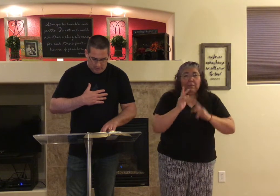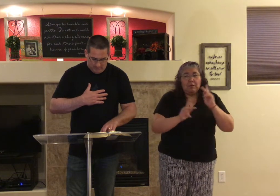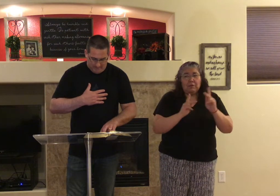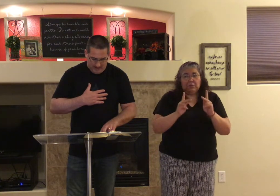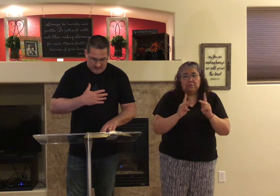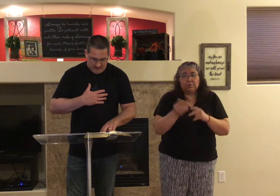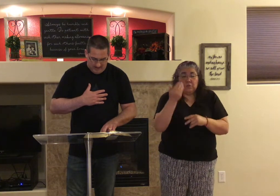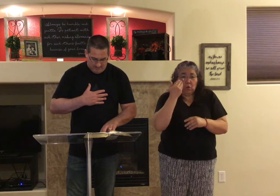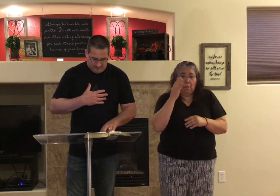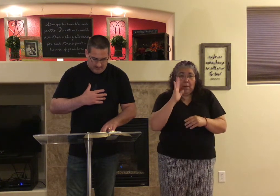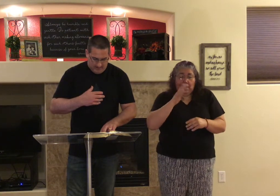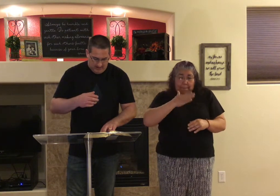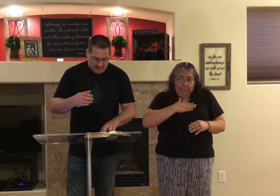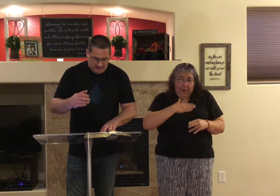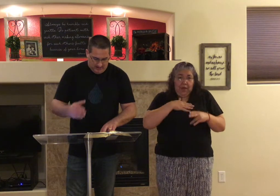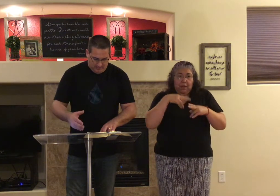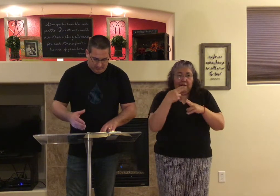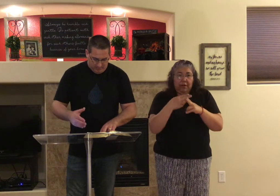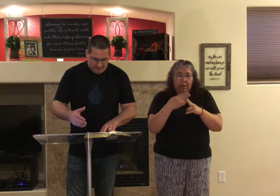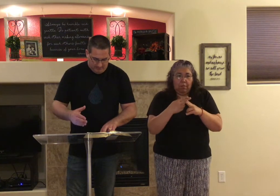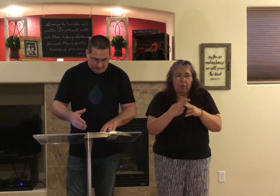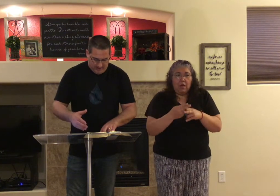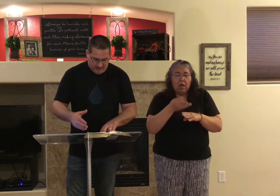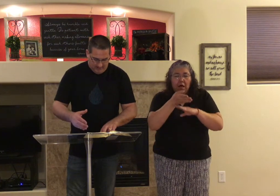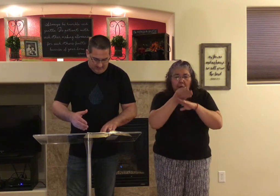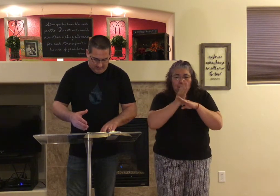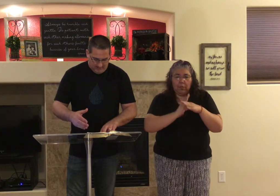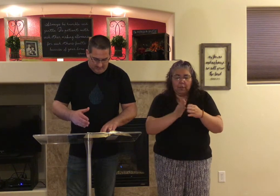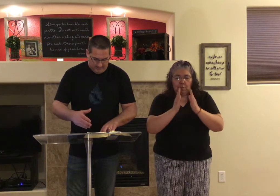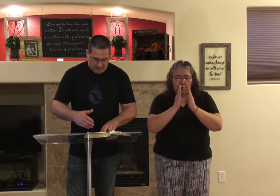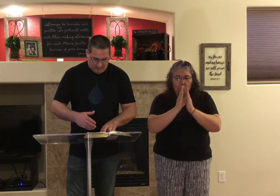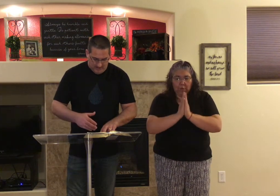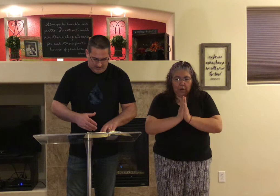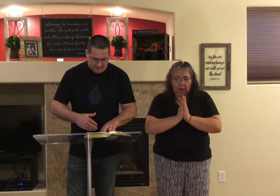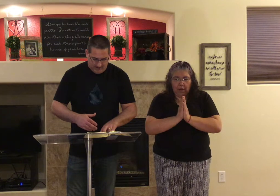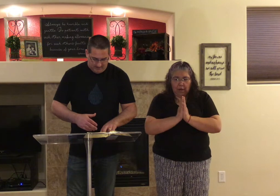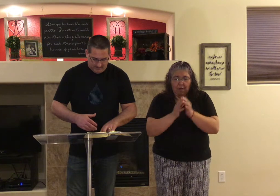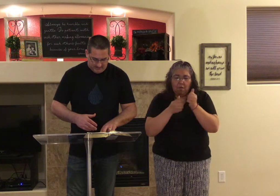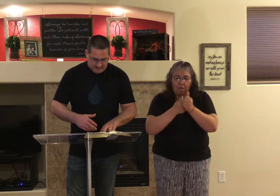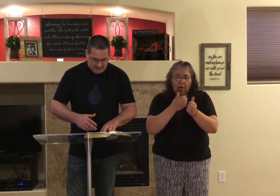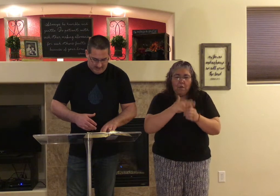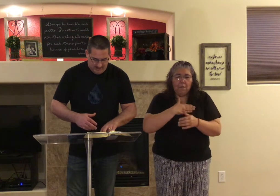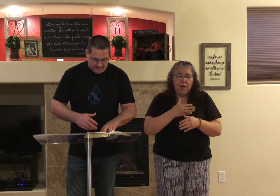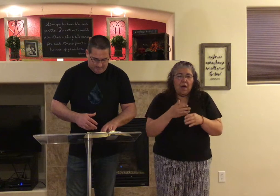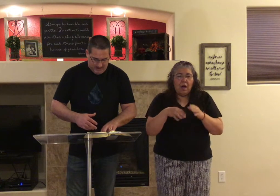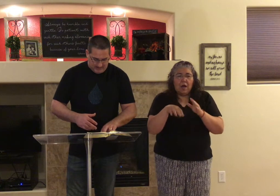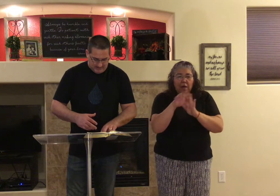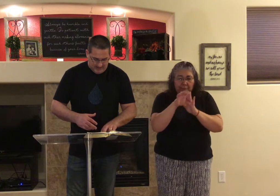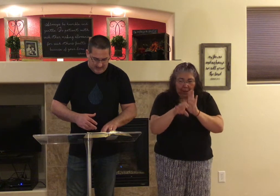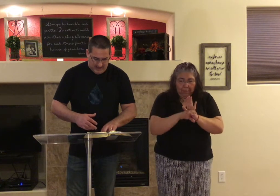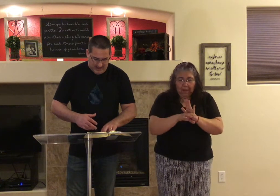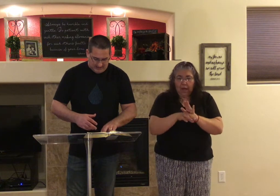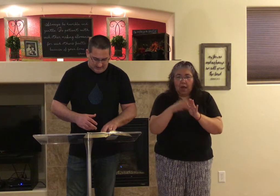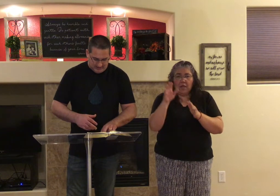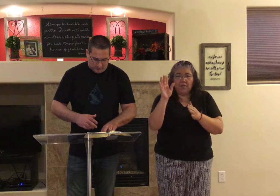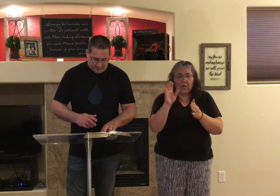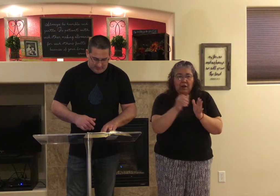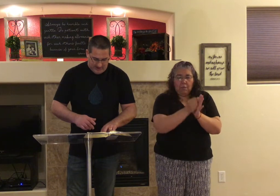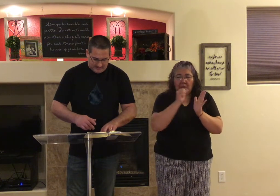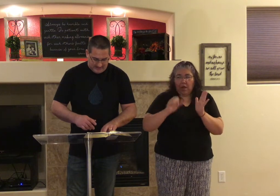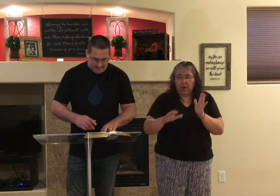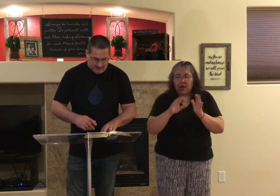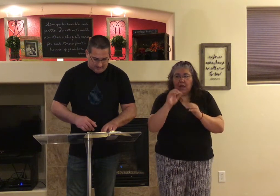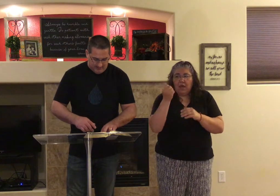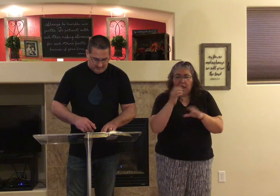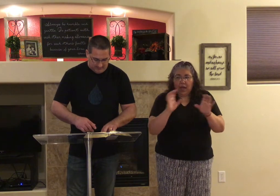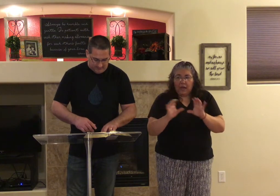are known by my name, humbly pray, follow my commandments, and abandon any actions or